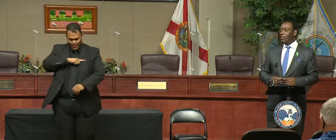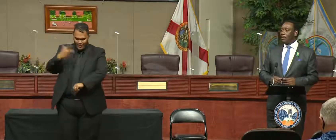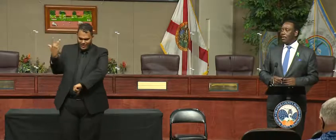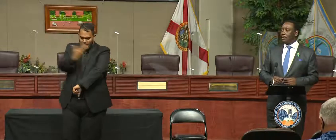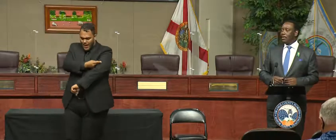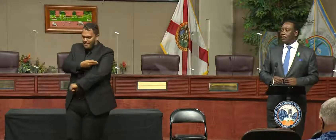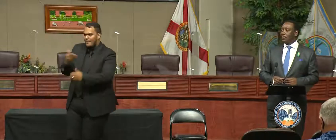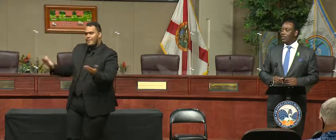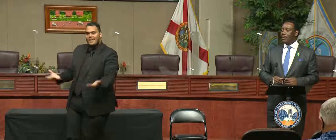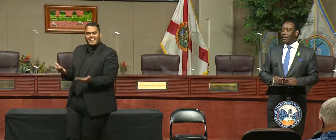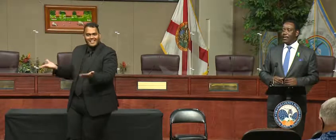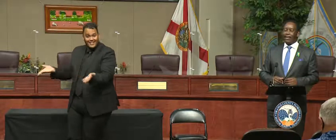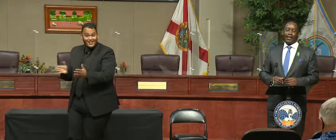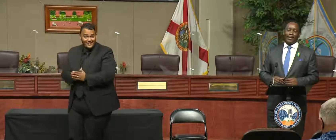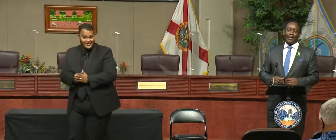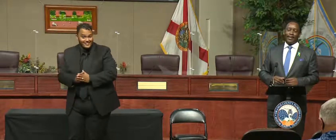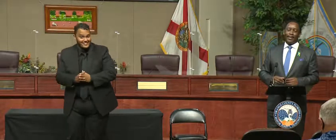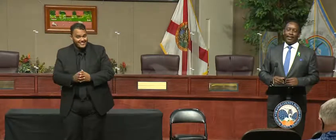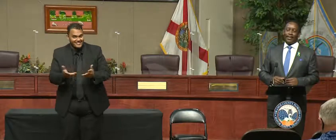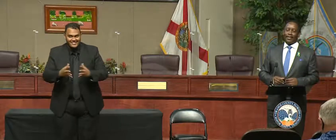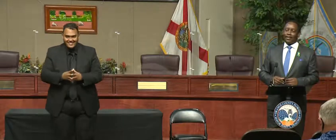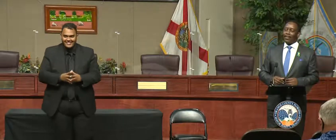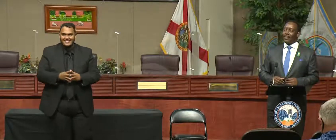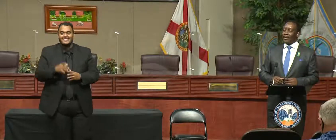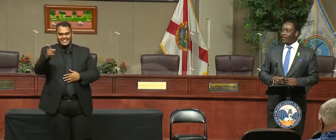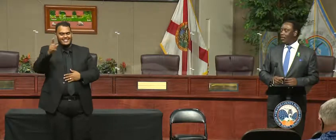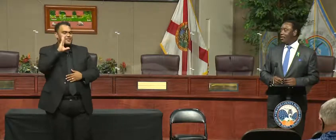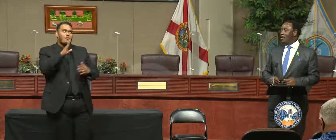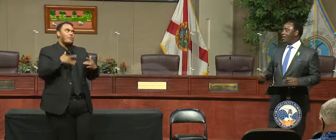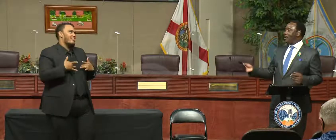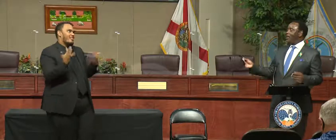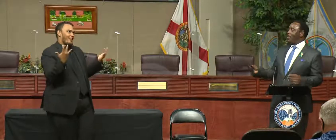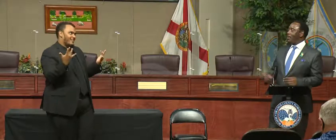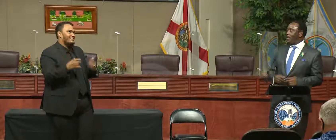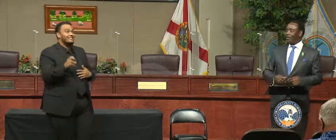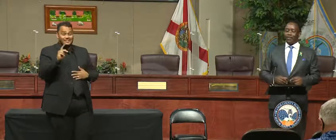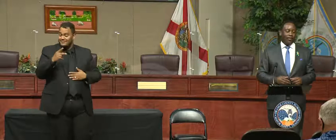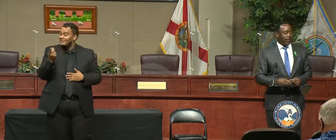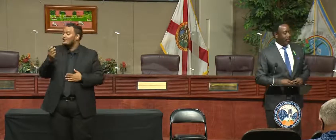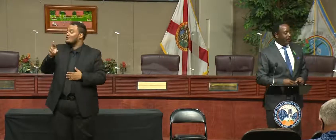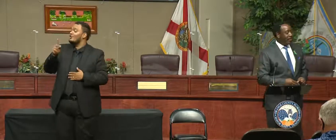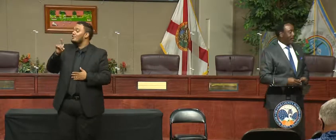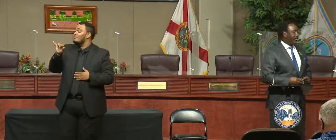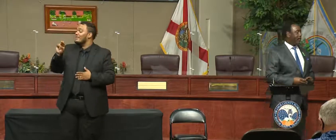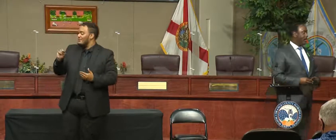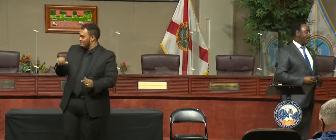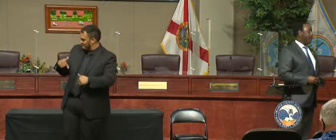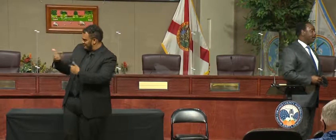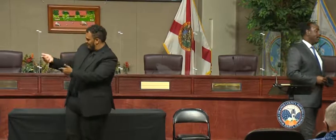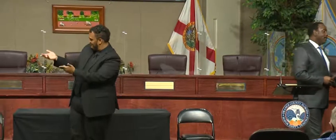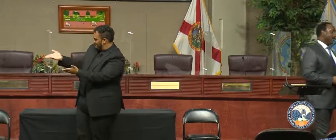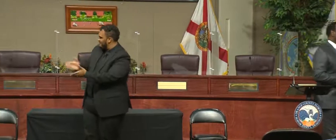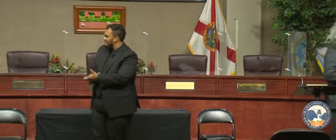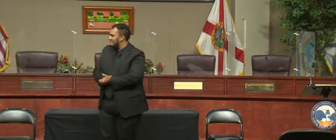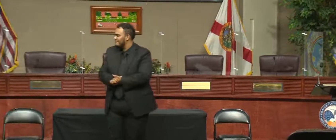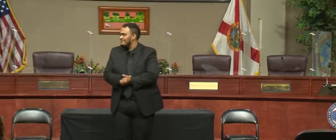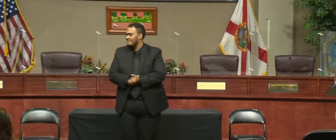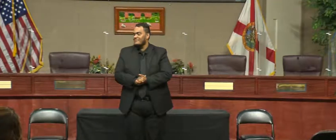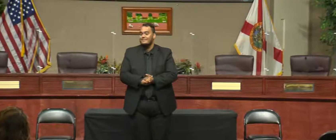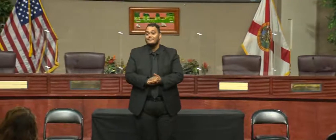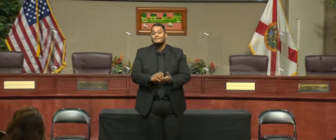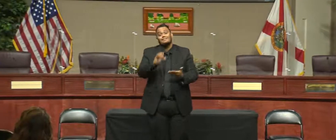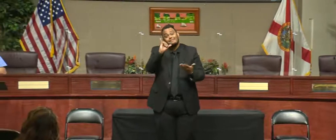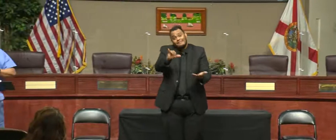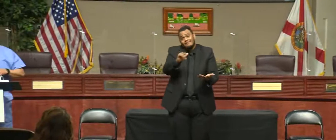and demonstrate that it's a good thing to do. So Dr. Pino, I'll throw it over to you. I mean, that's a